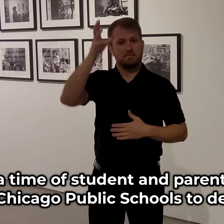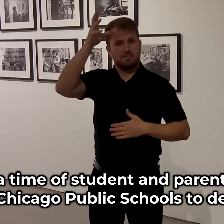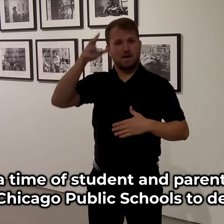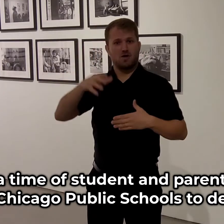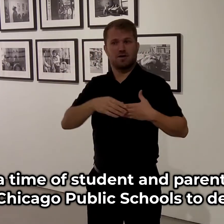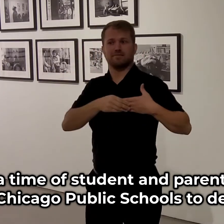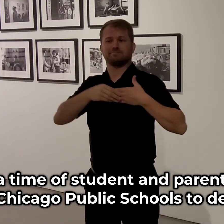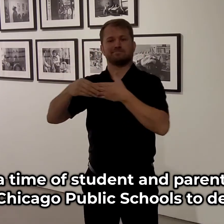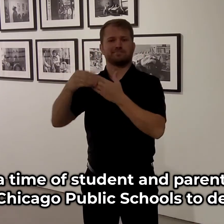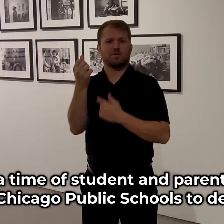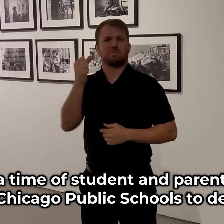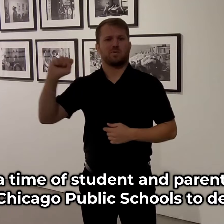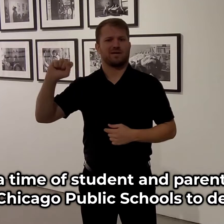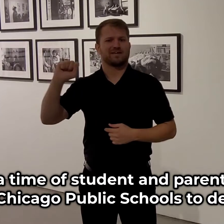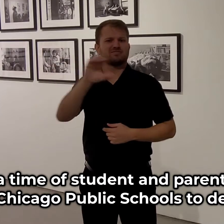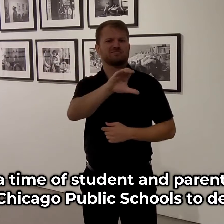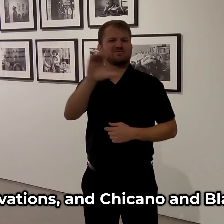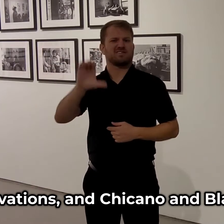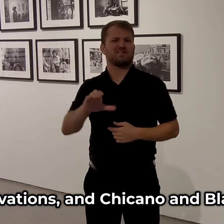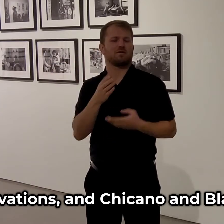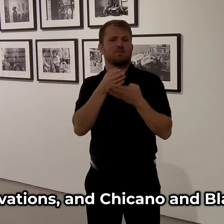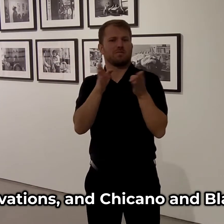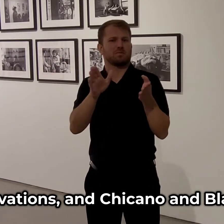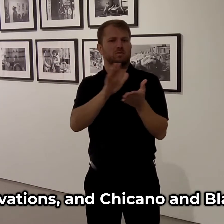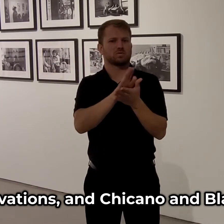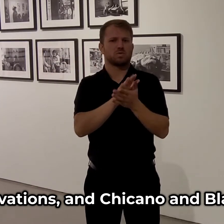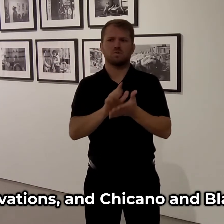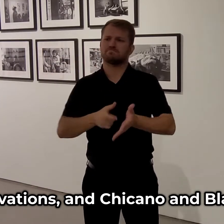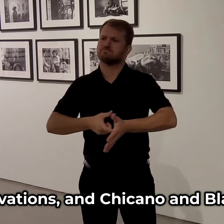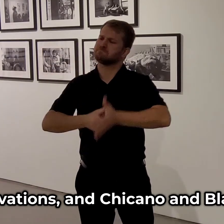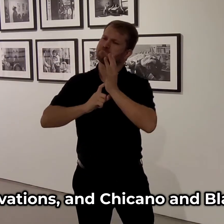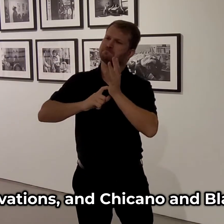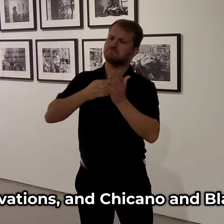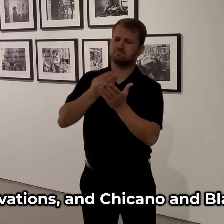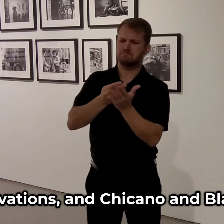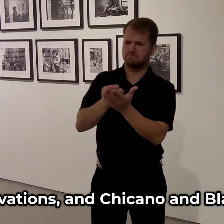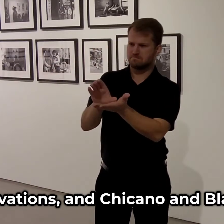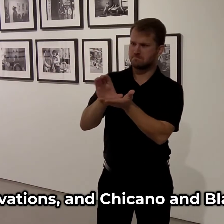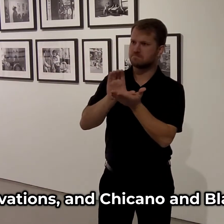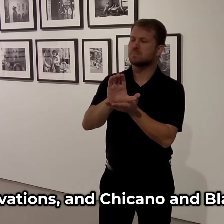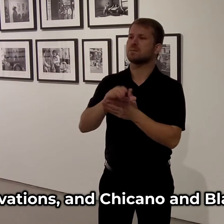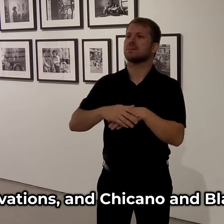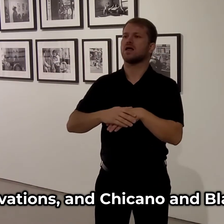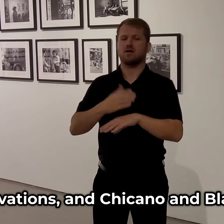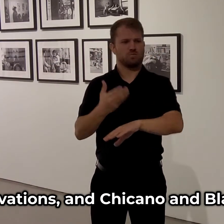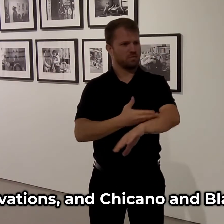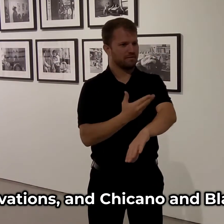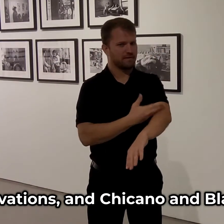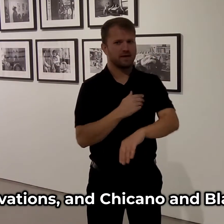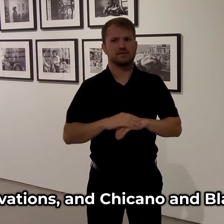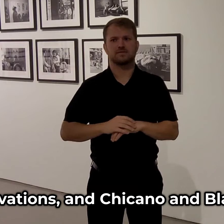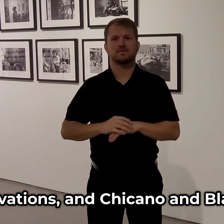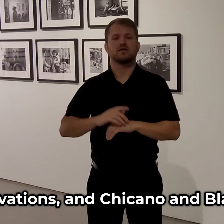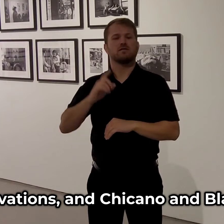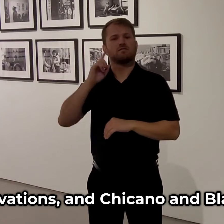schools to demand funding, renovations, and Chicano and Black Studies classes.